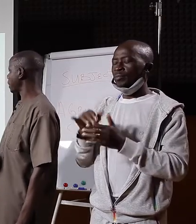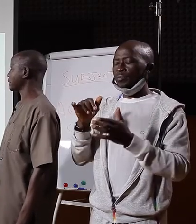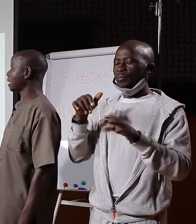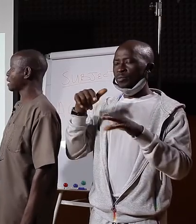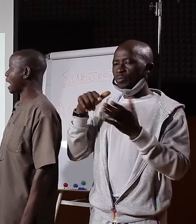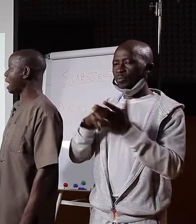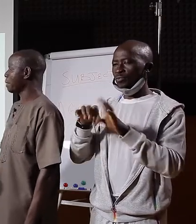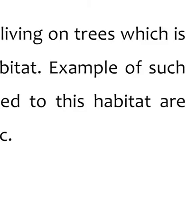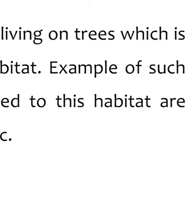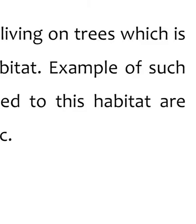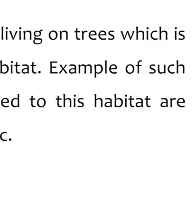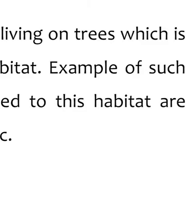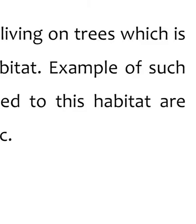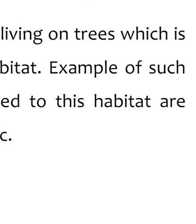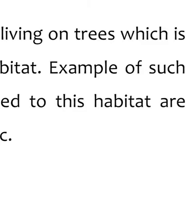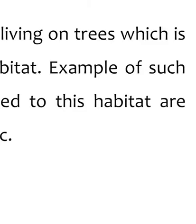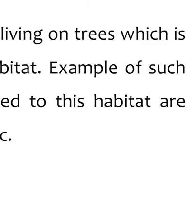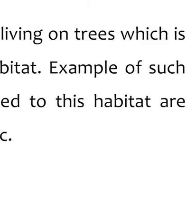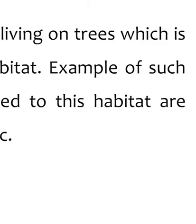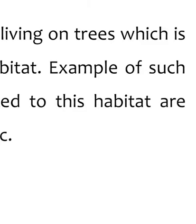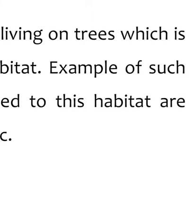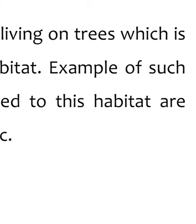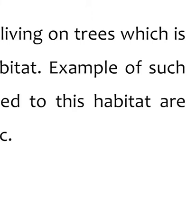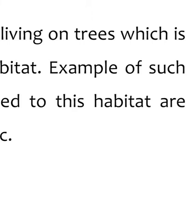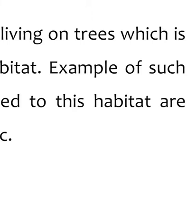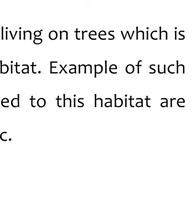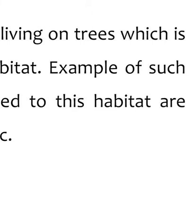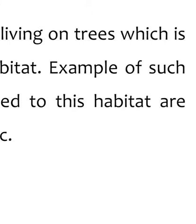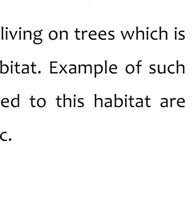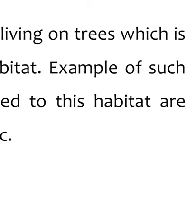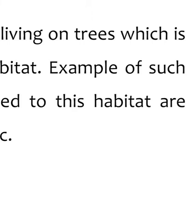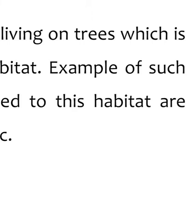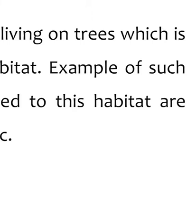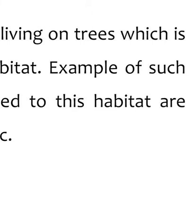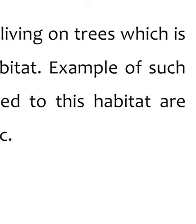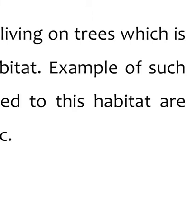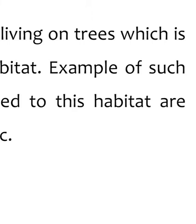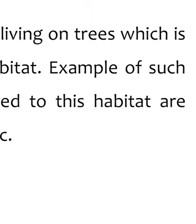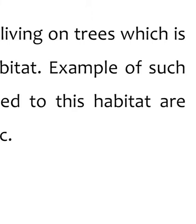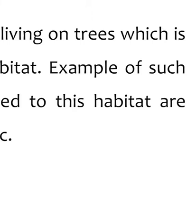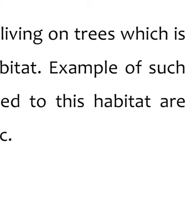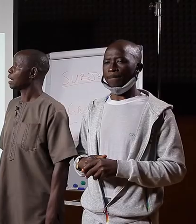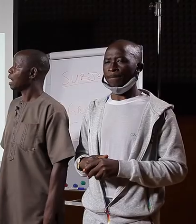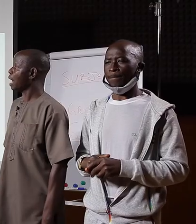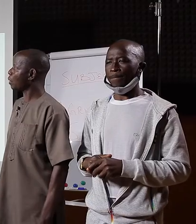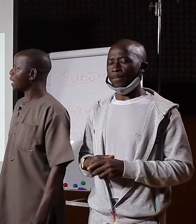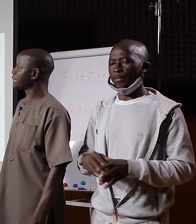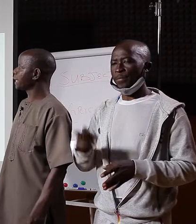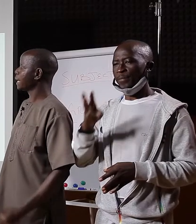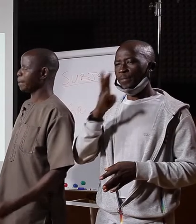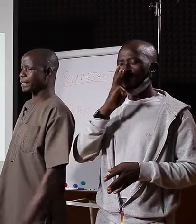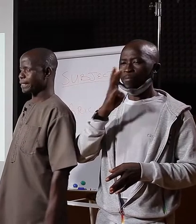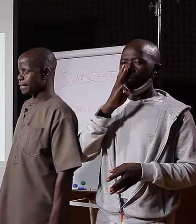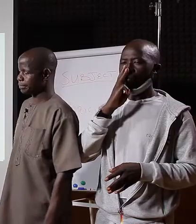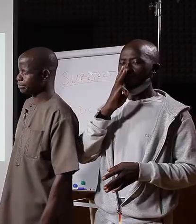to these habitats are pigeons and koala bears, to mention but a few.